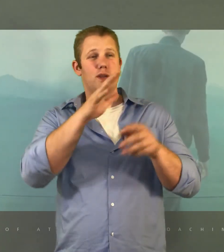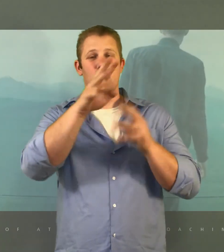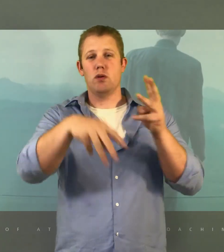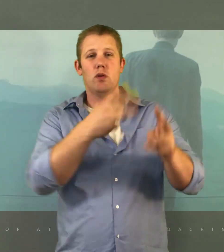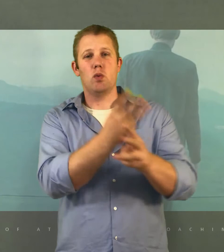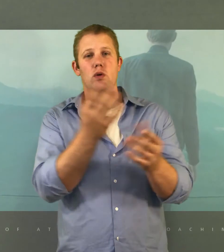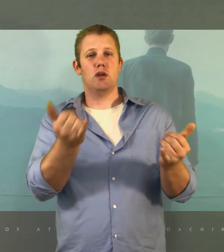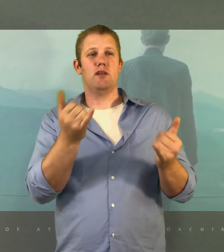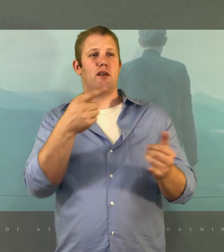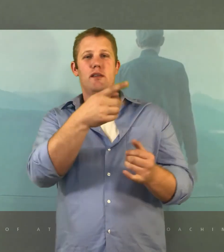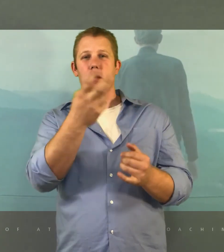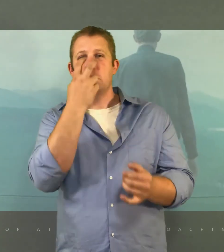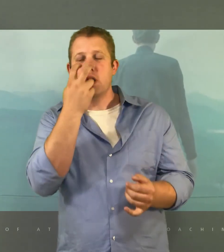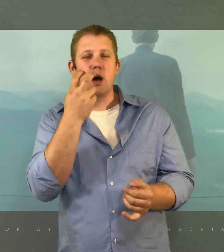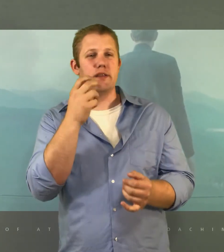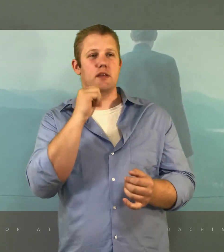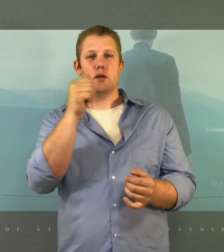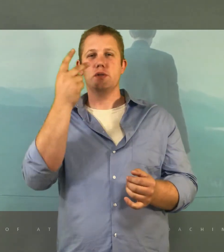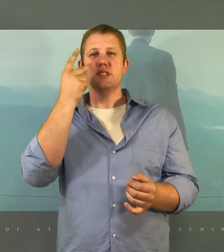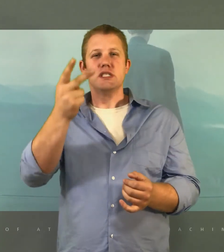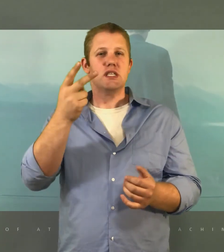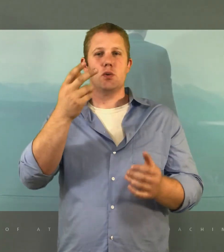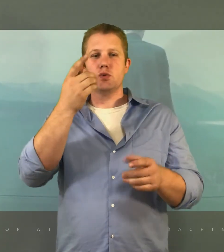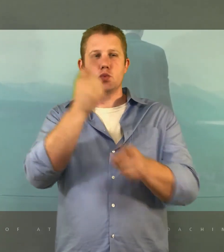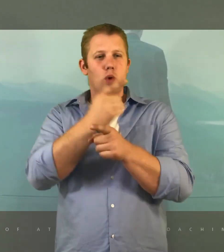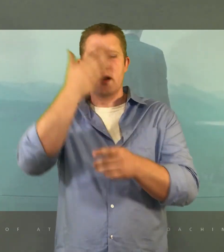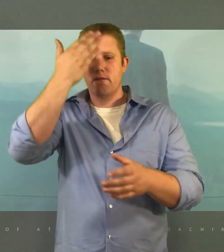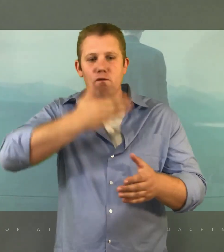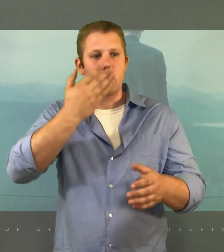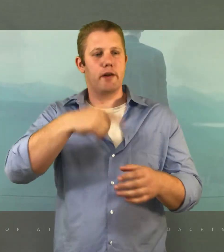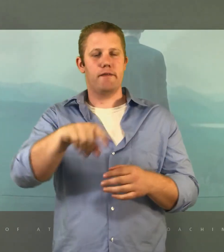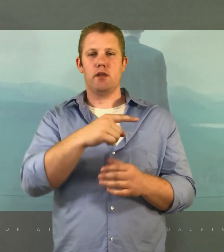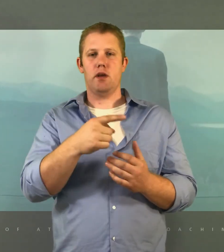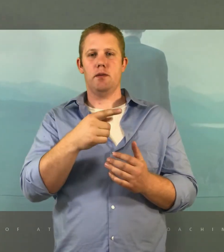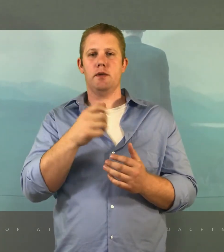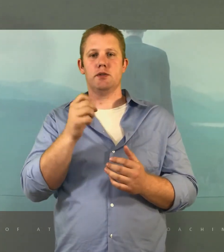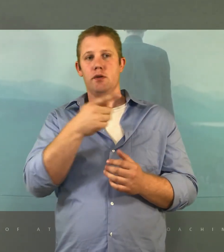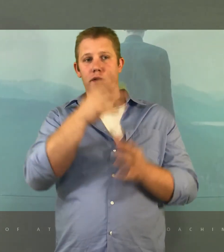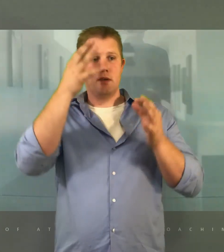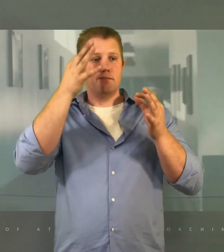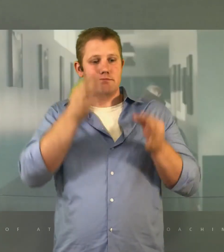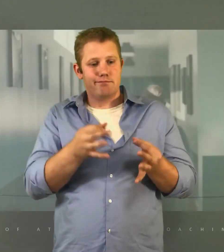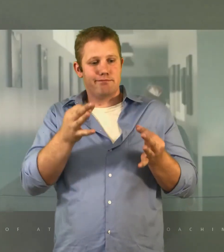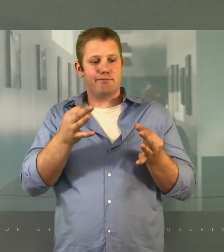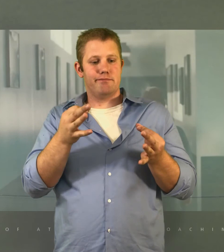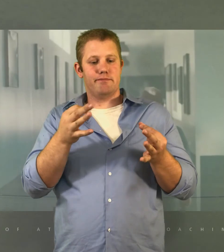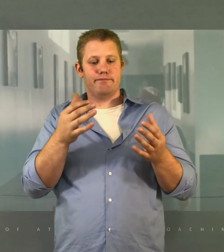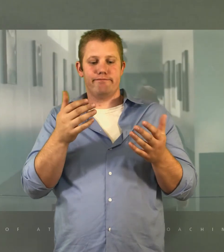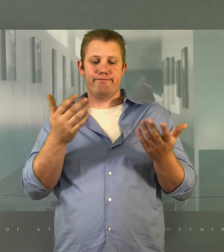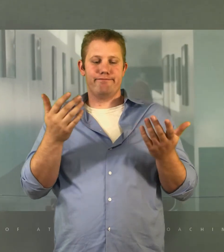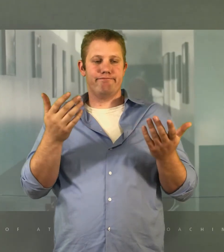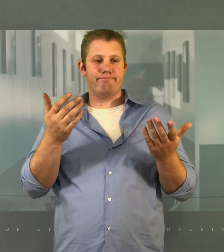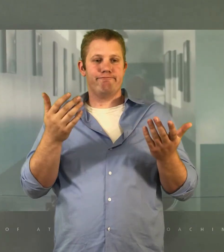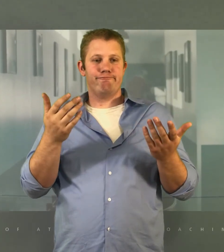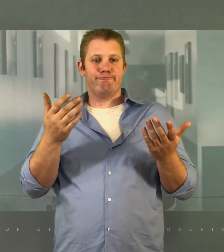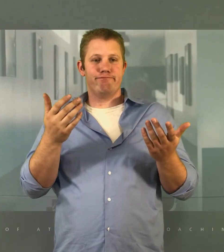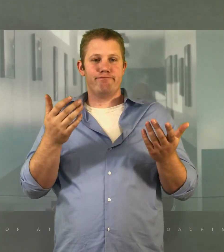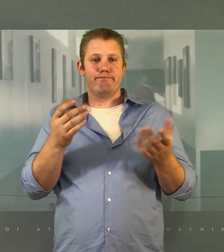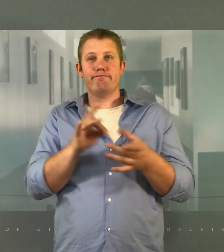out here are blind. They don't see what's right in front of them. And so they choose to